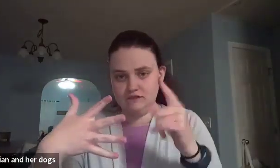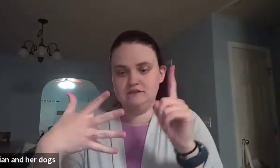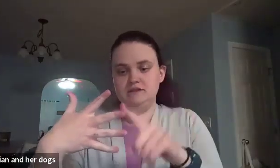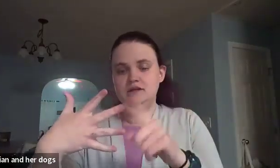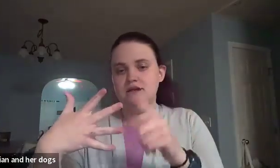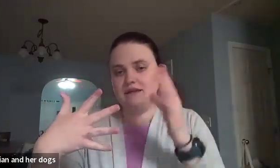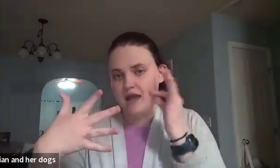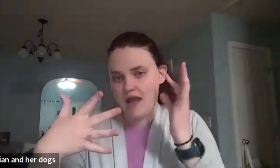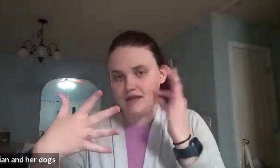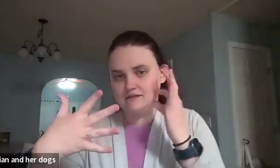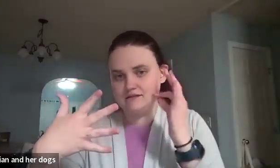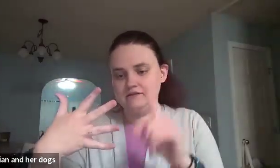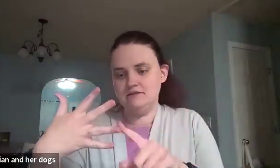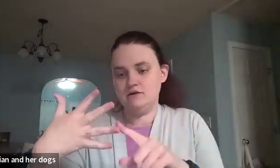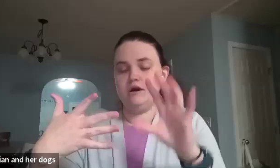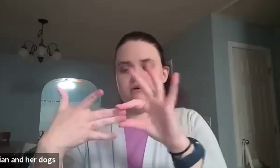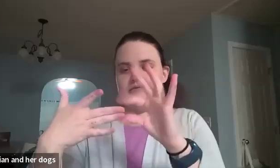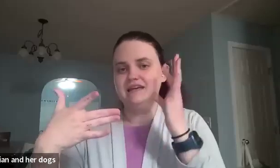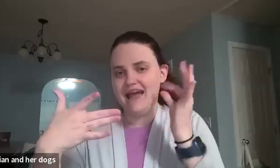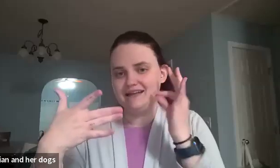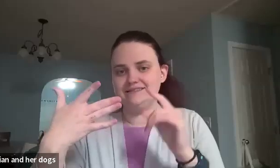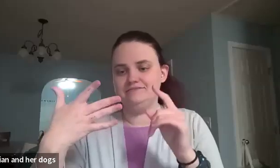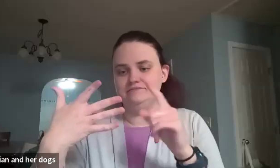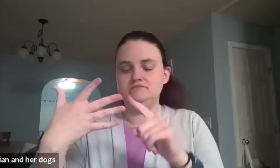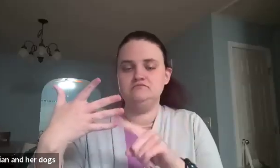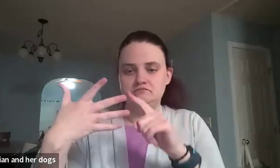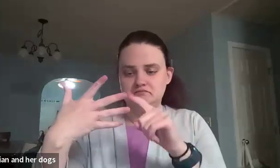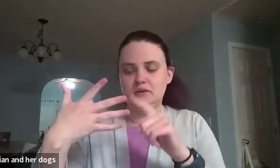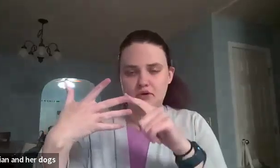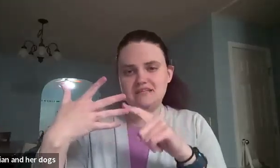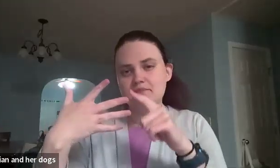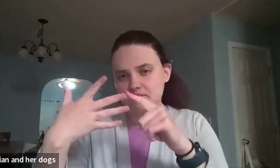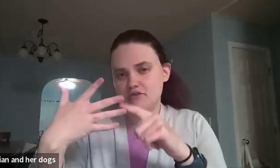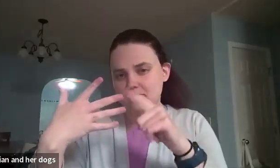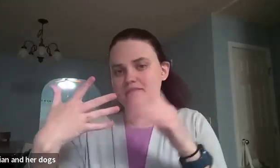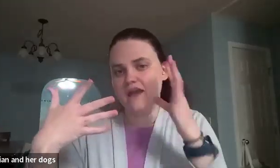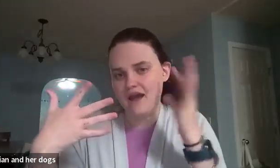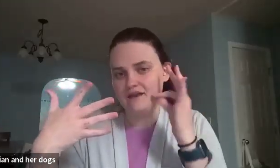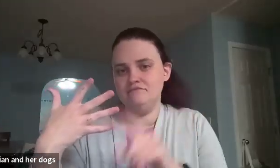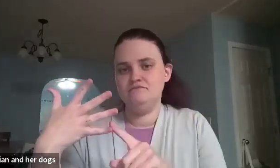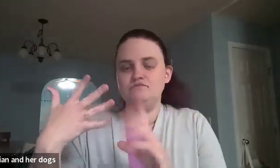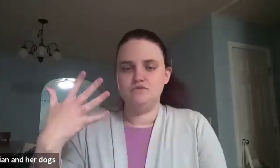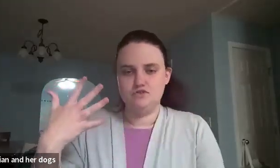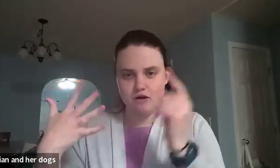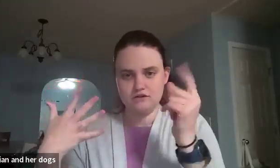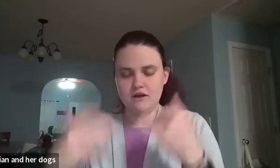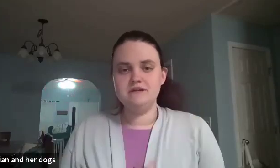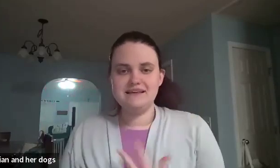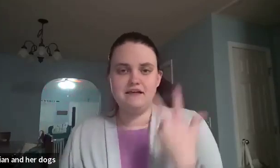dogs, cat, or I'd go cat, like tapping both of them, cat, dog. So I would say